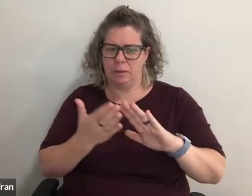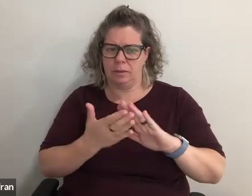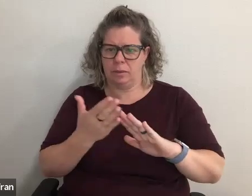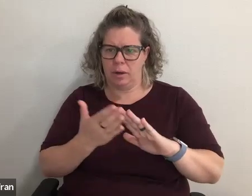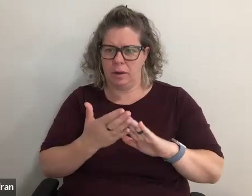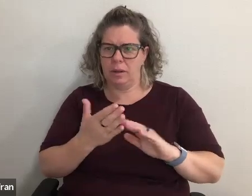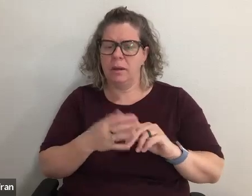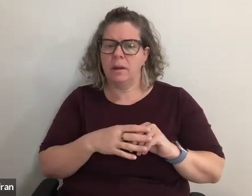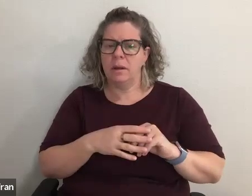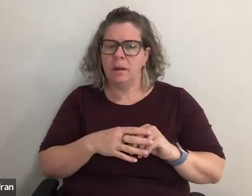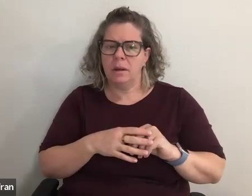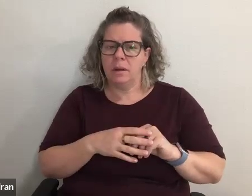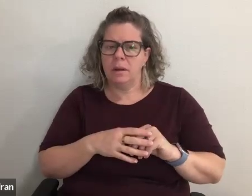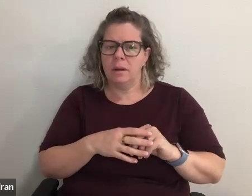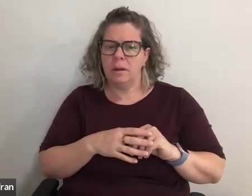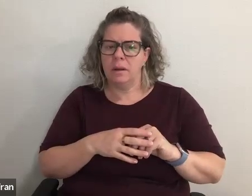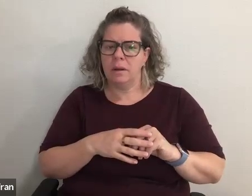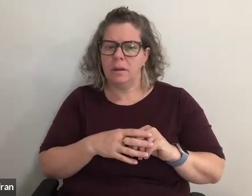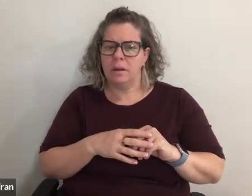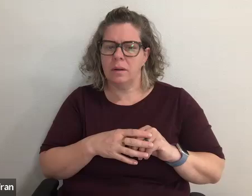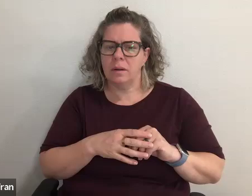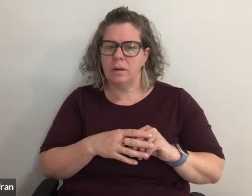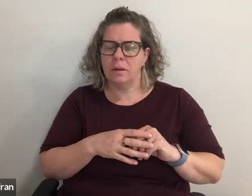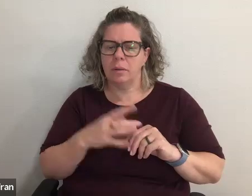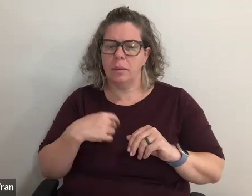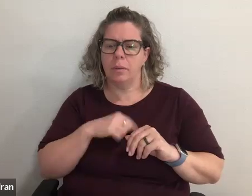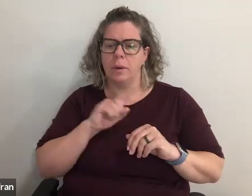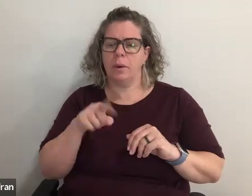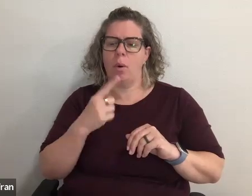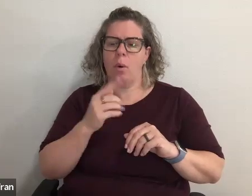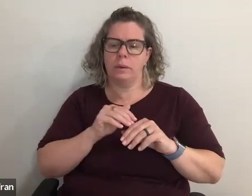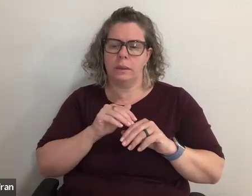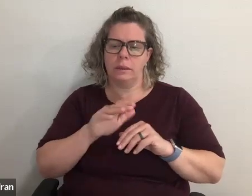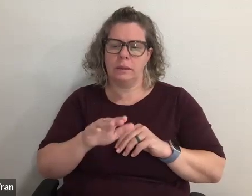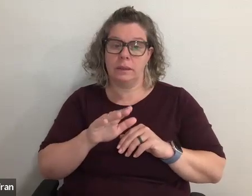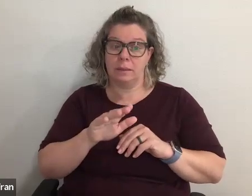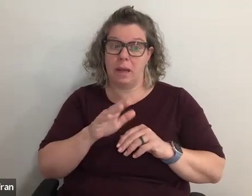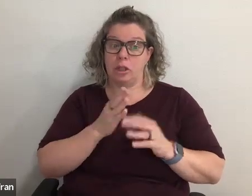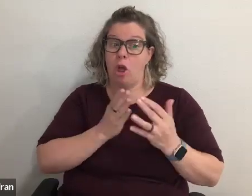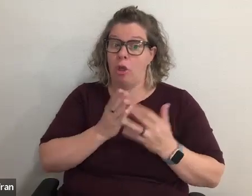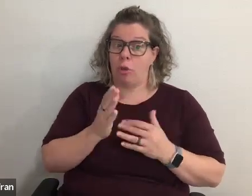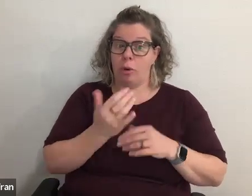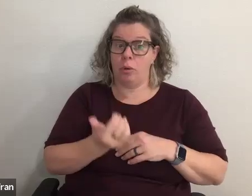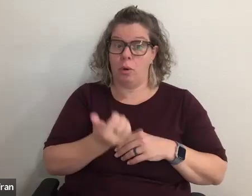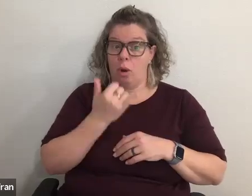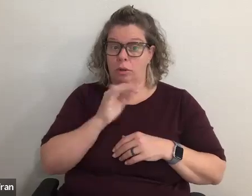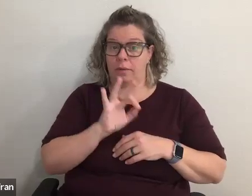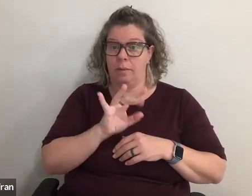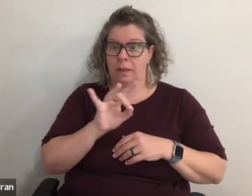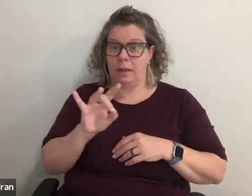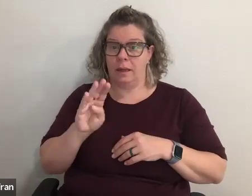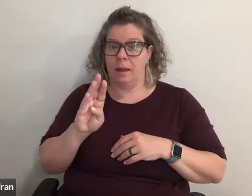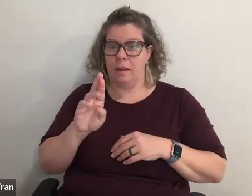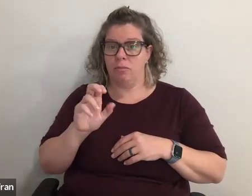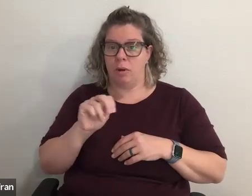And as also Sarah mentioned too, we only dispatch through the 90-day system, and Brian's team did a wonderful job